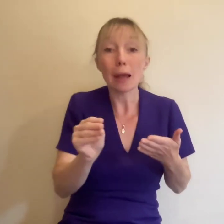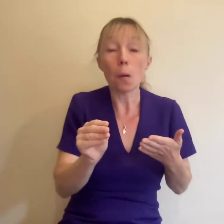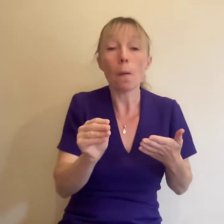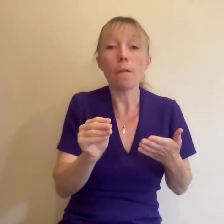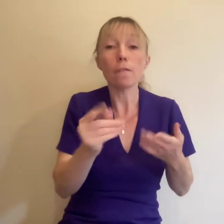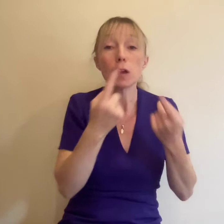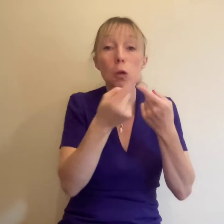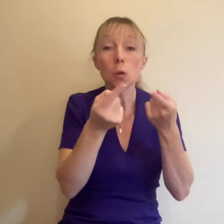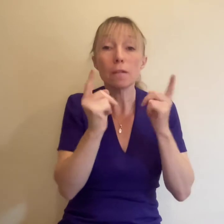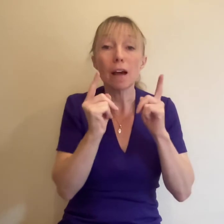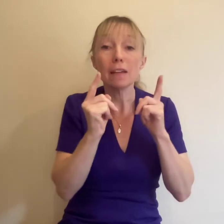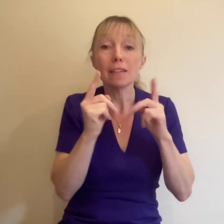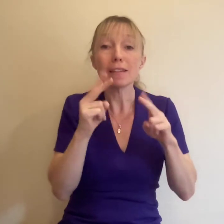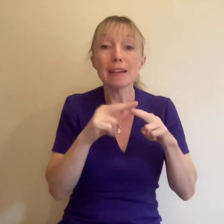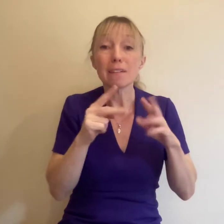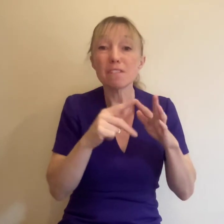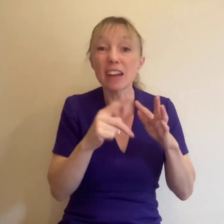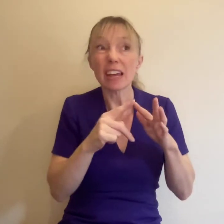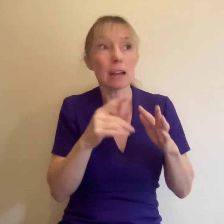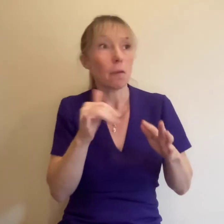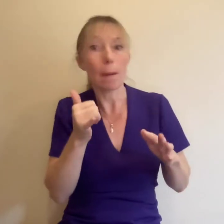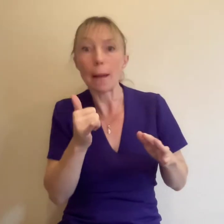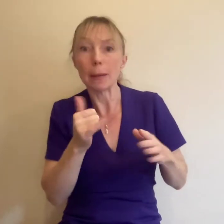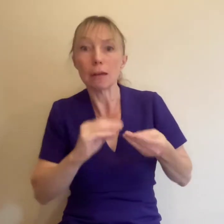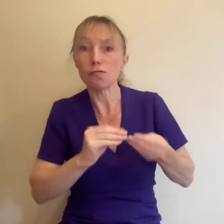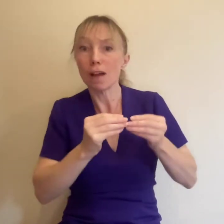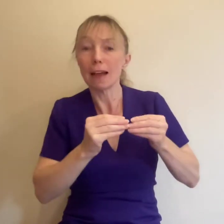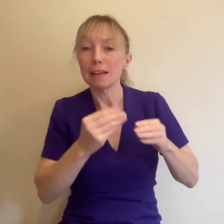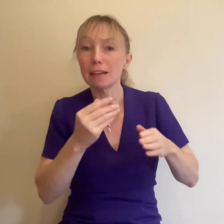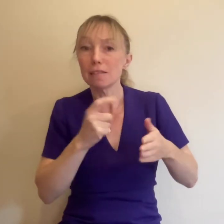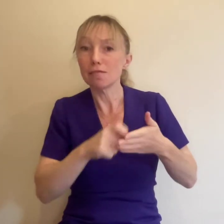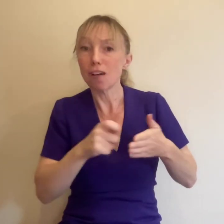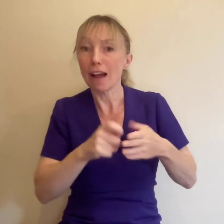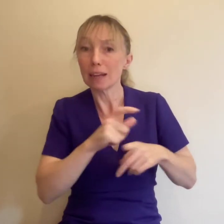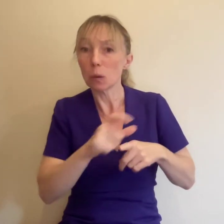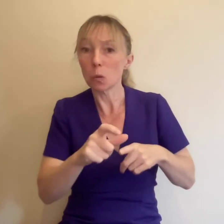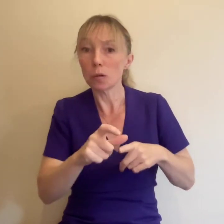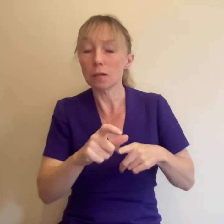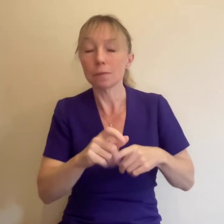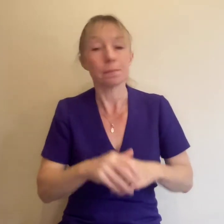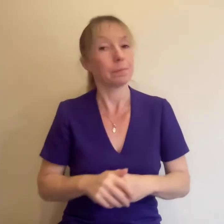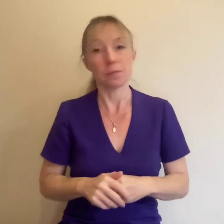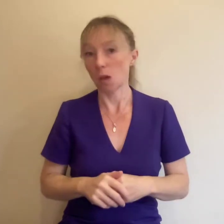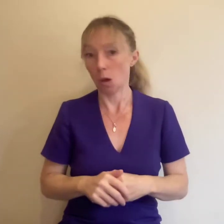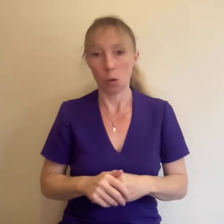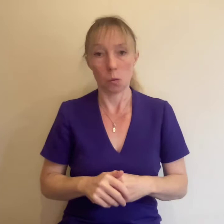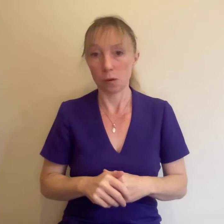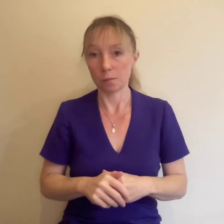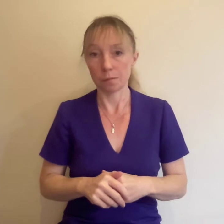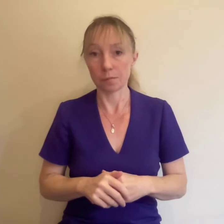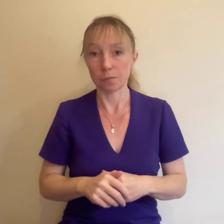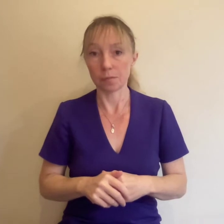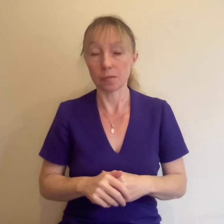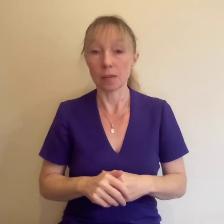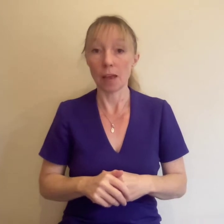for example, a creative writing course? No. Can I submit more than one